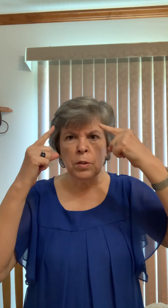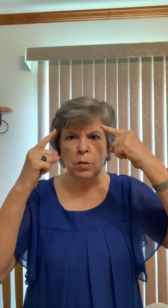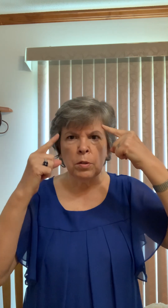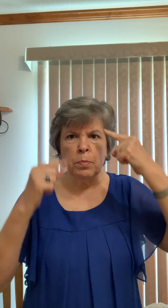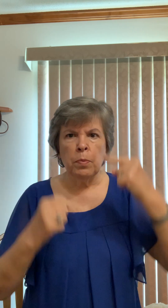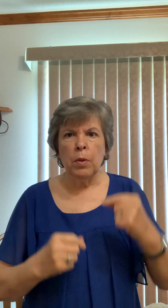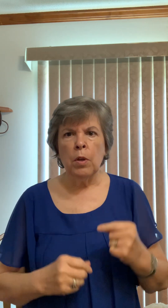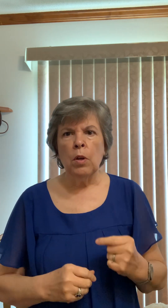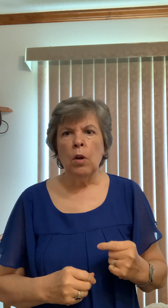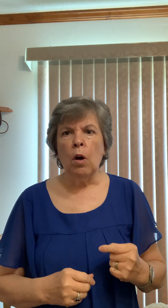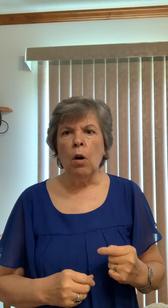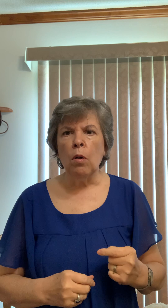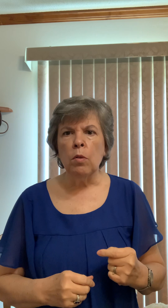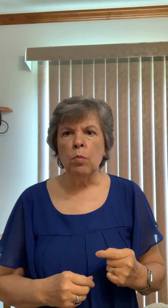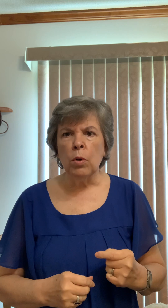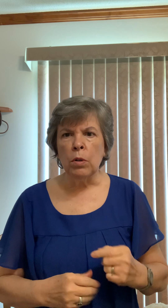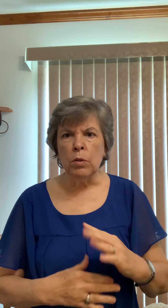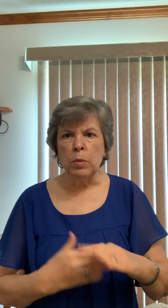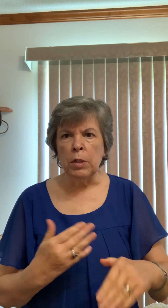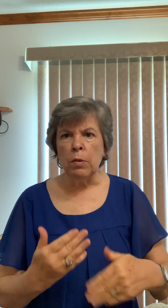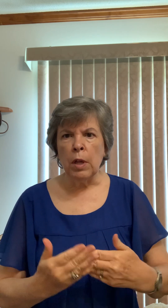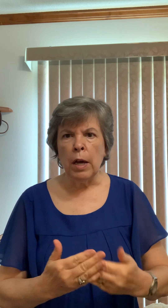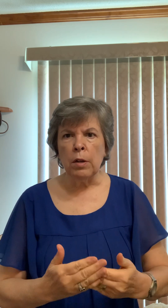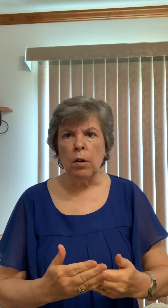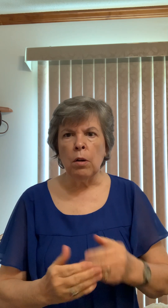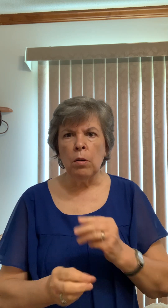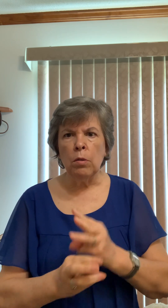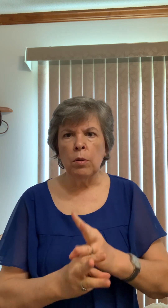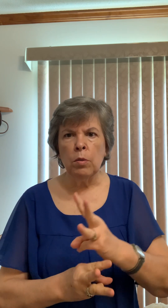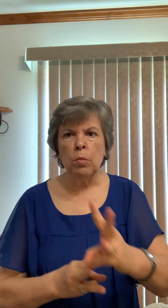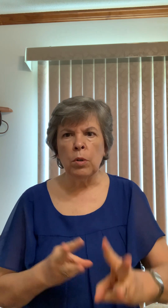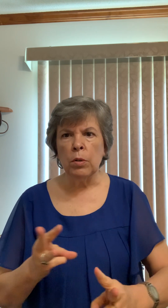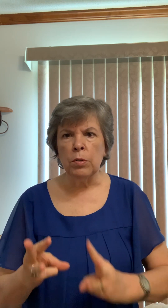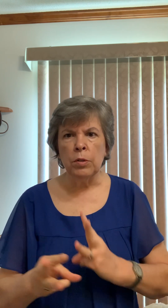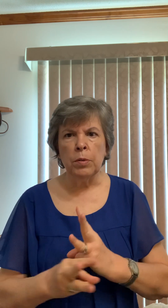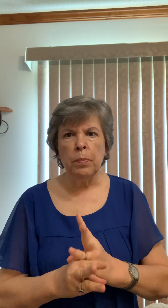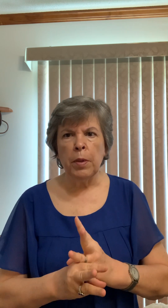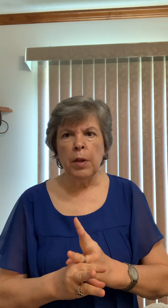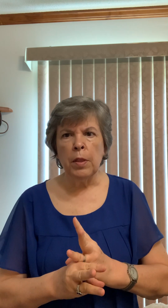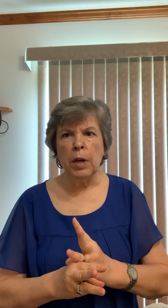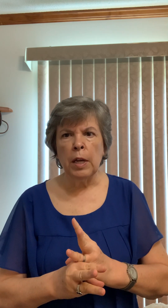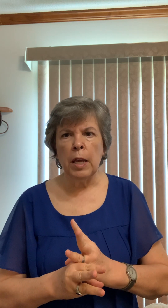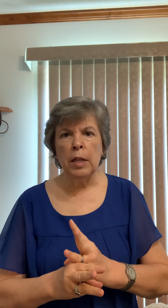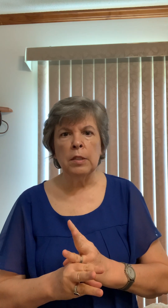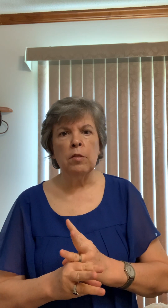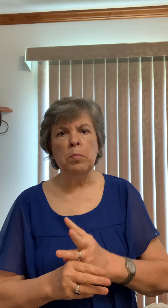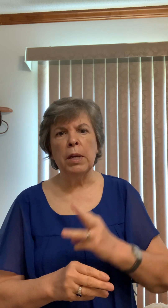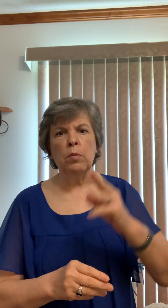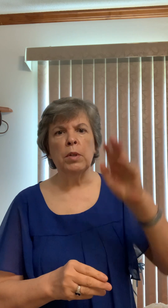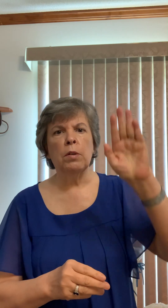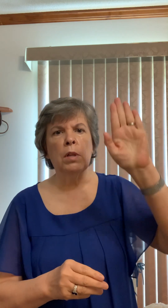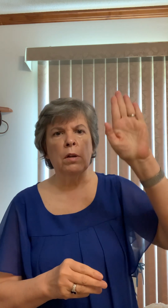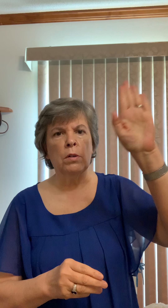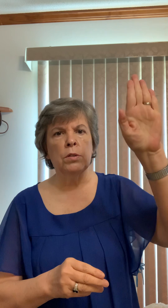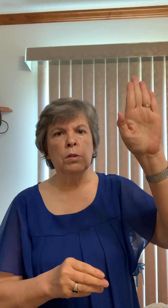Consider. All the worlds, we know that. All the worlds thy hands have made. We know that also.